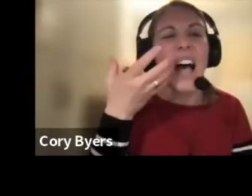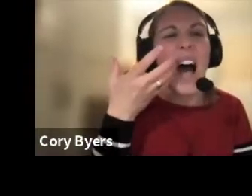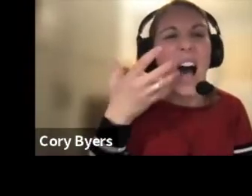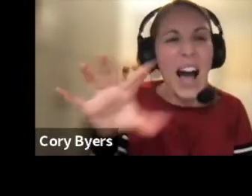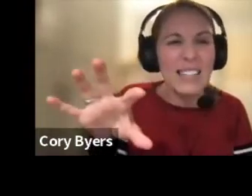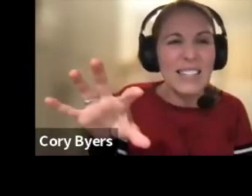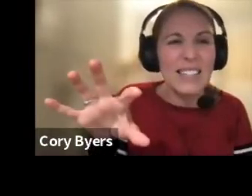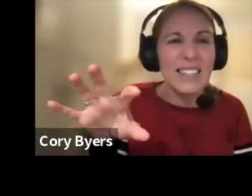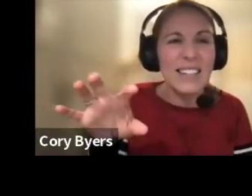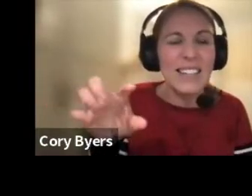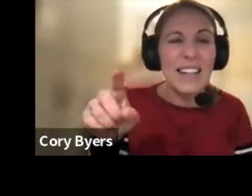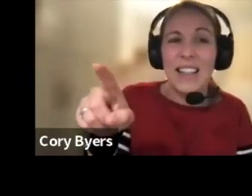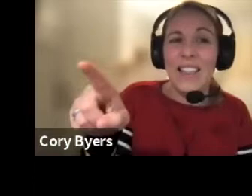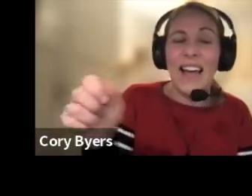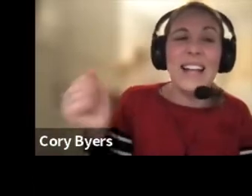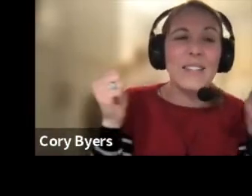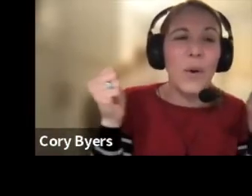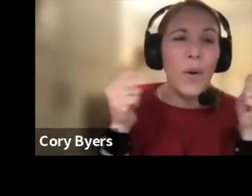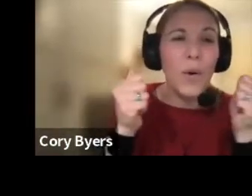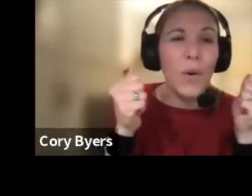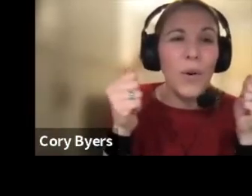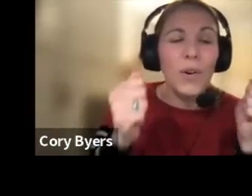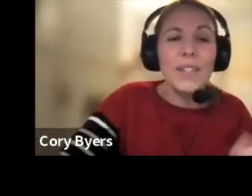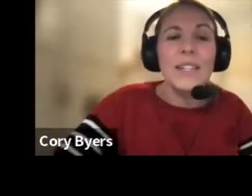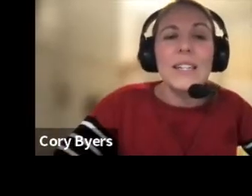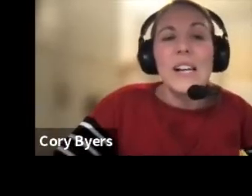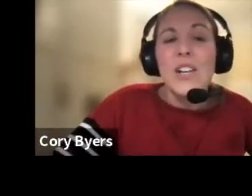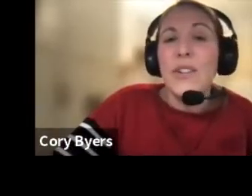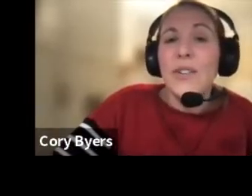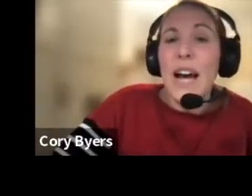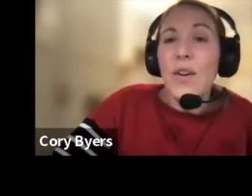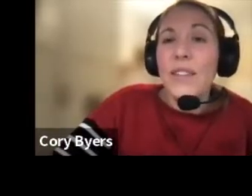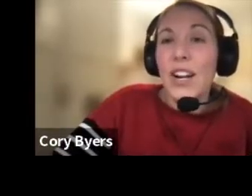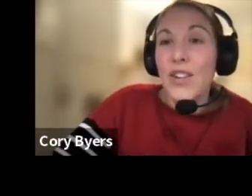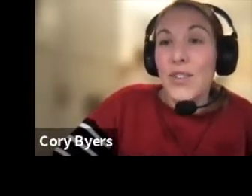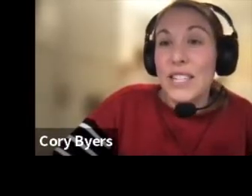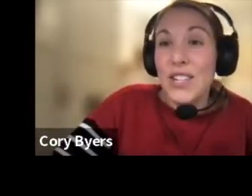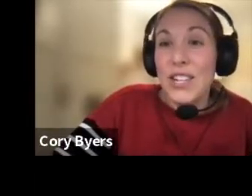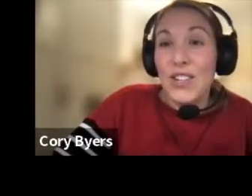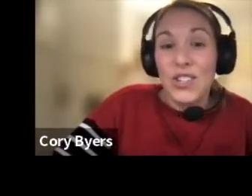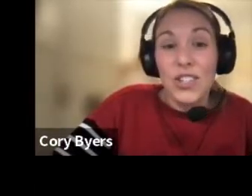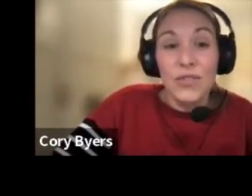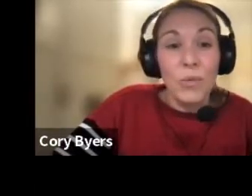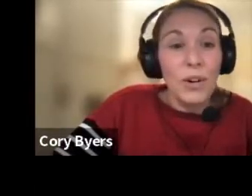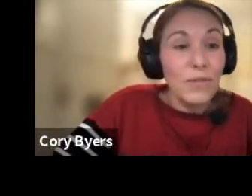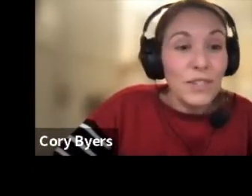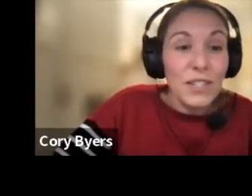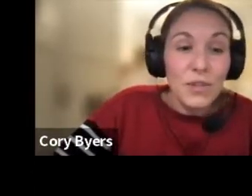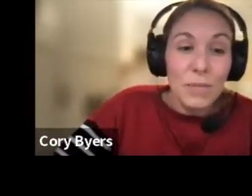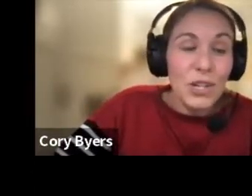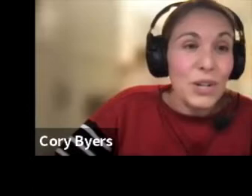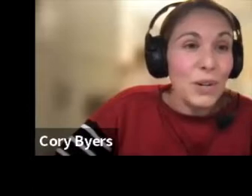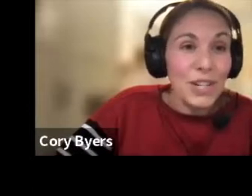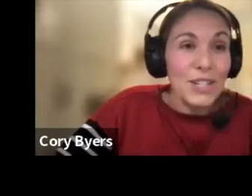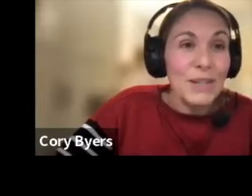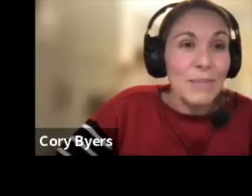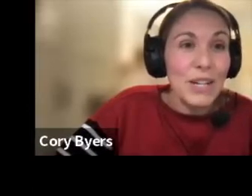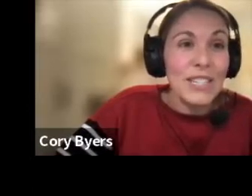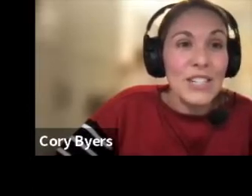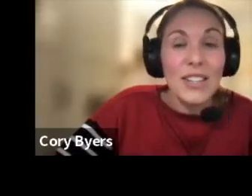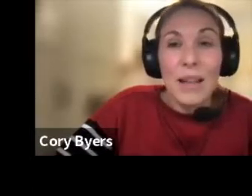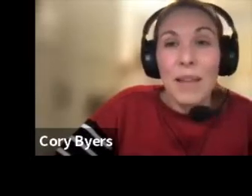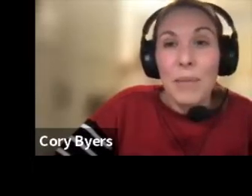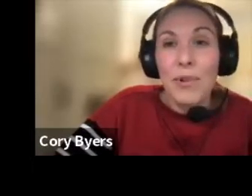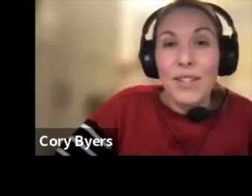That's hot. That's cold. So not only are you teaching your children wonderful description words, but